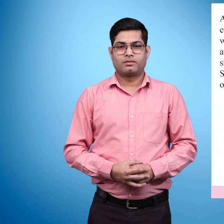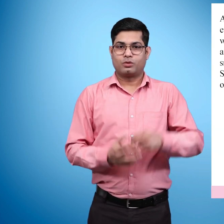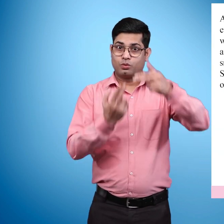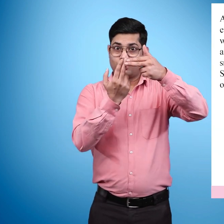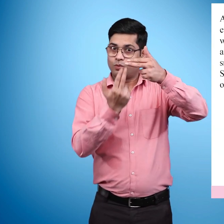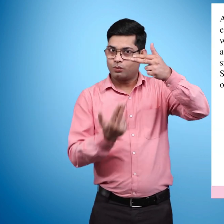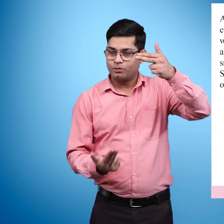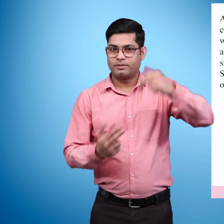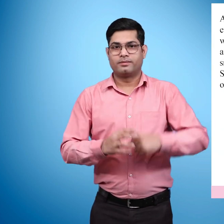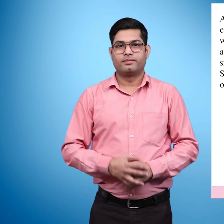The next part of the story.